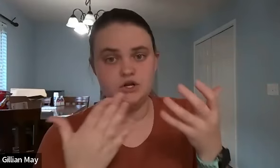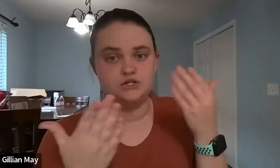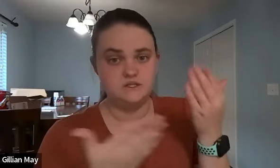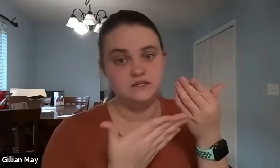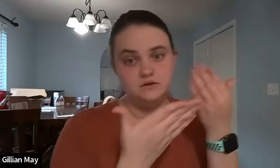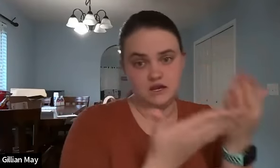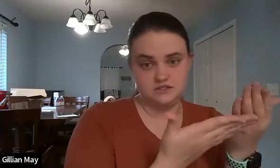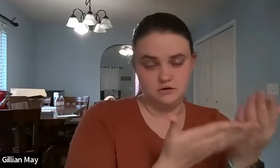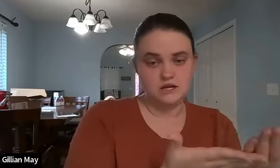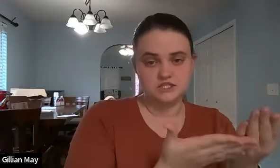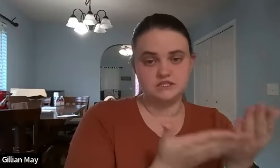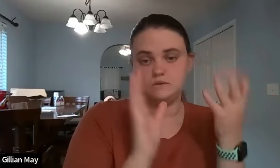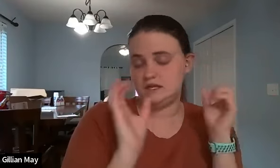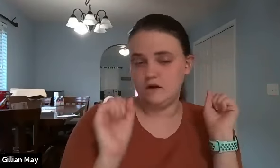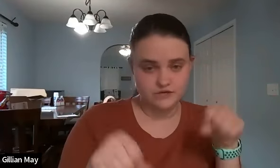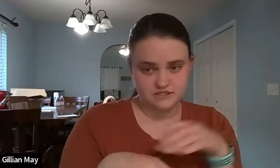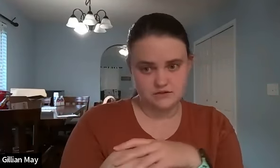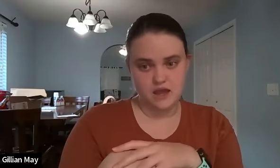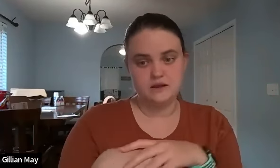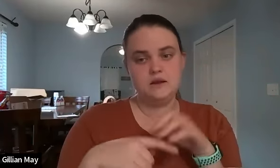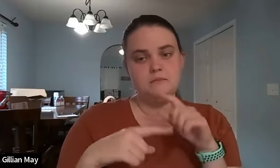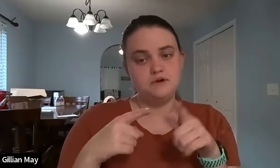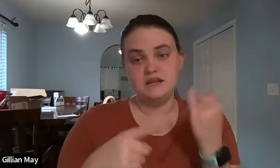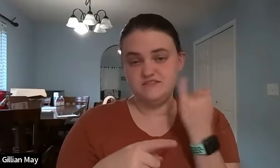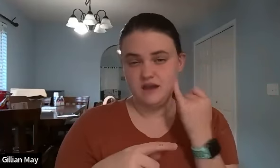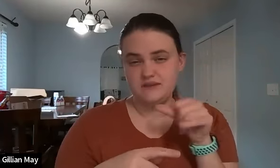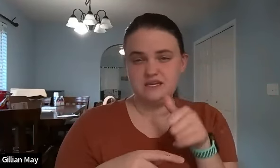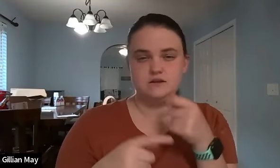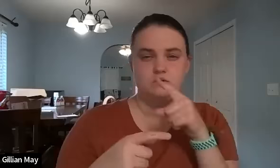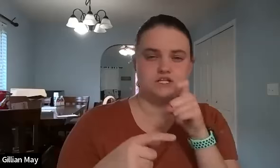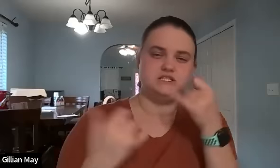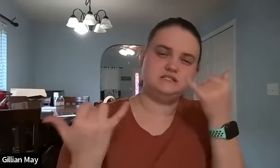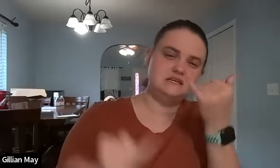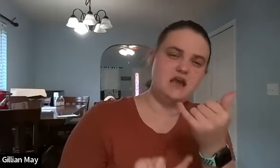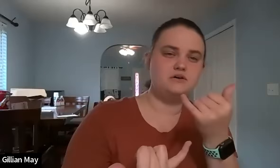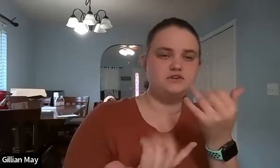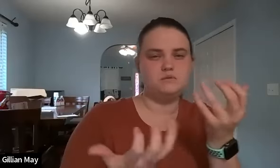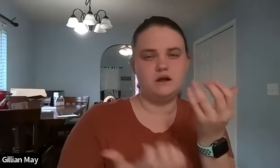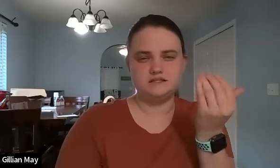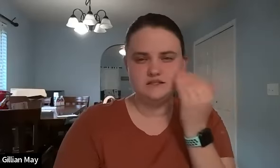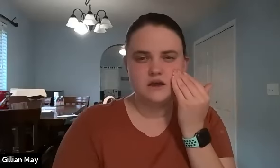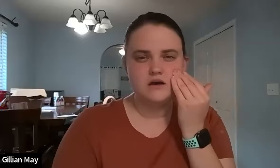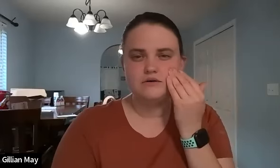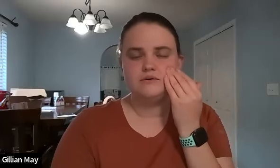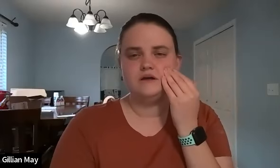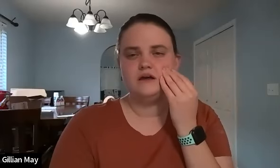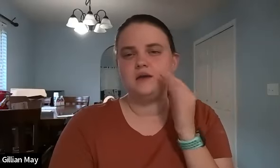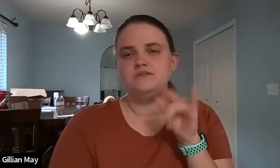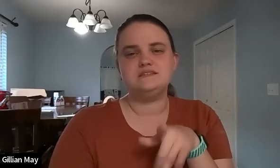to get you guys your questions. We can always do that. But if you have any questions now you want to know, I mean, this